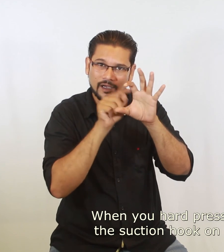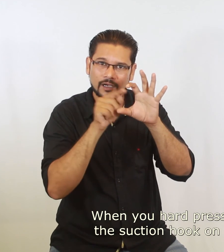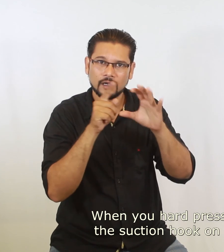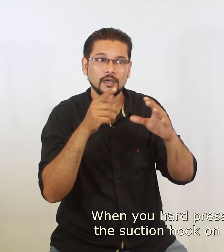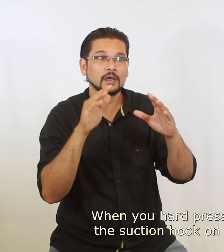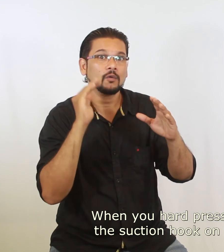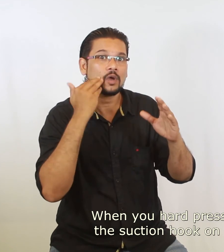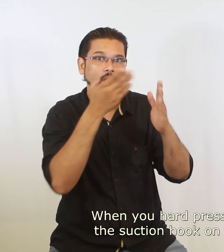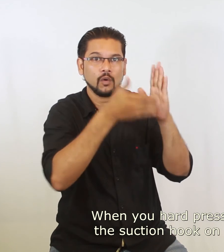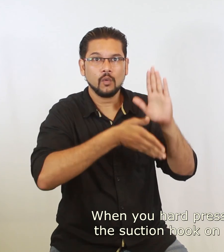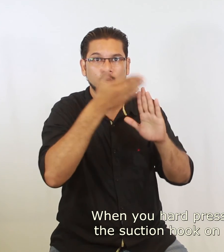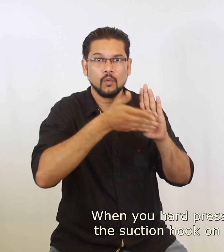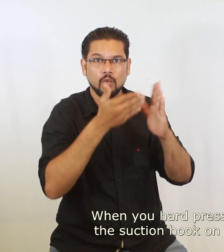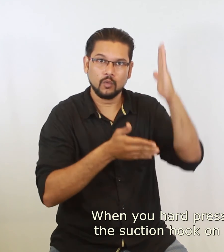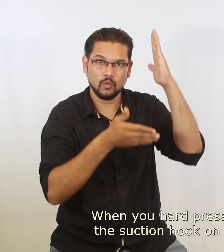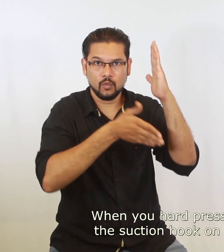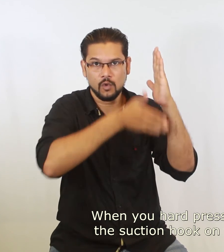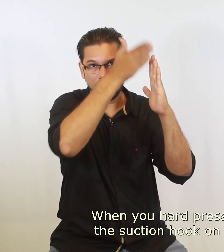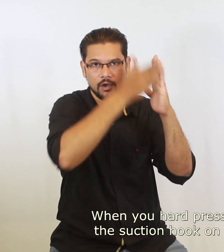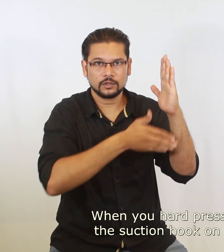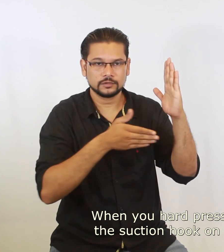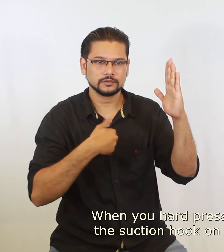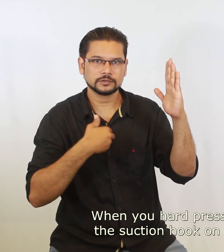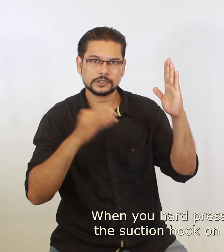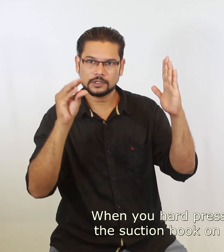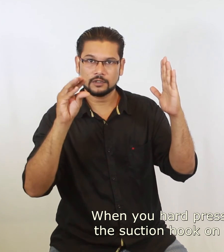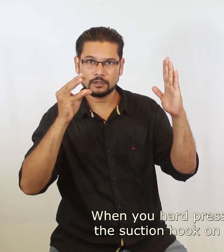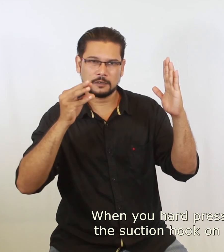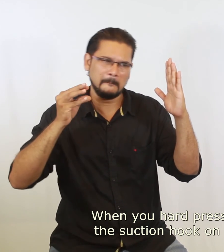When you hard press to place the suction hook on the wall,